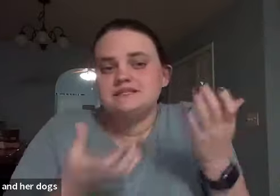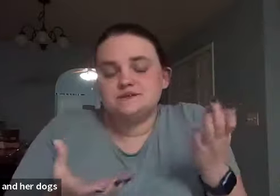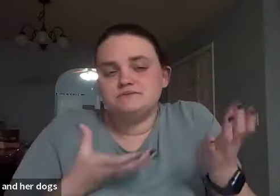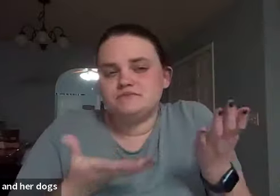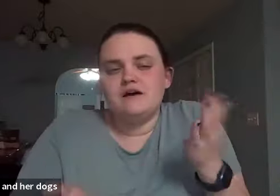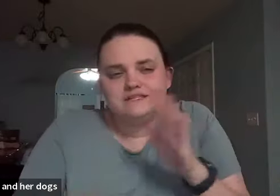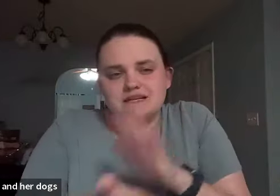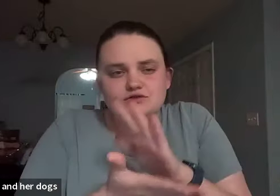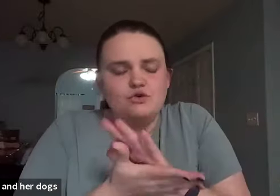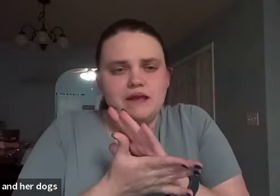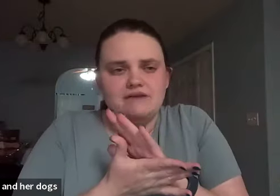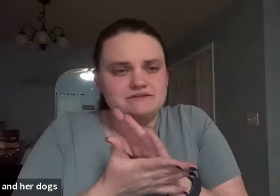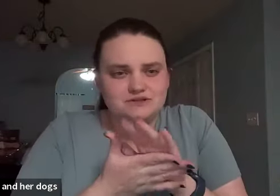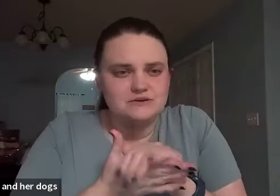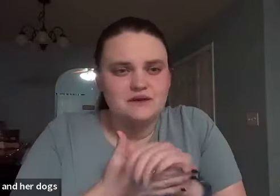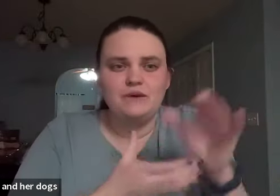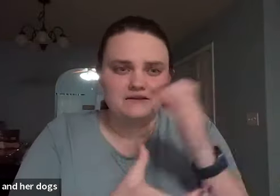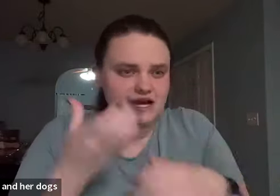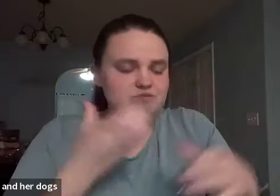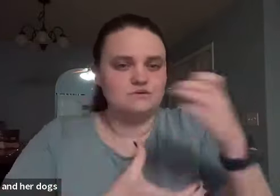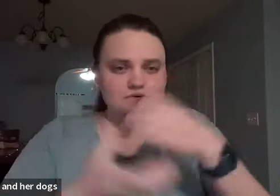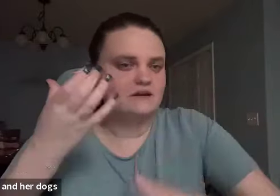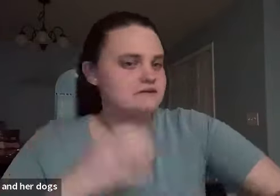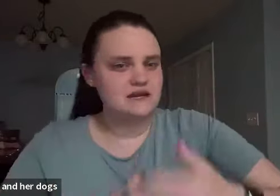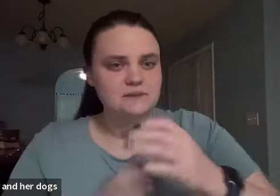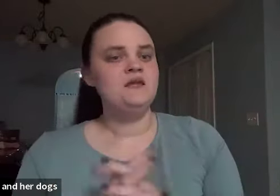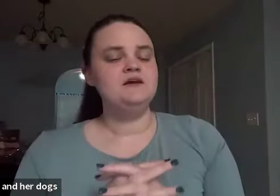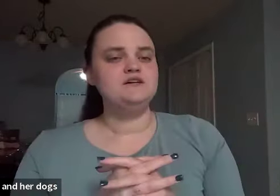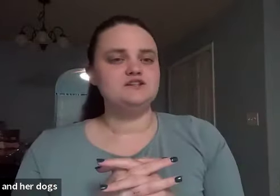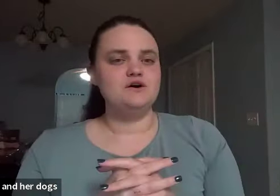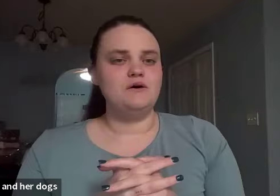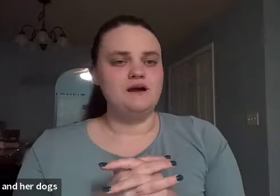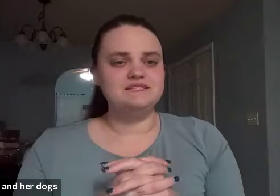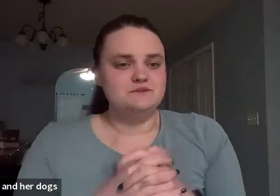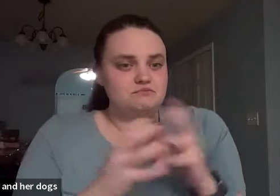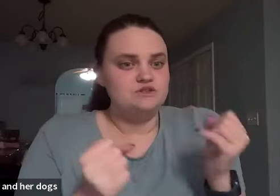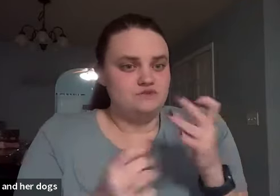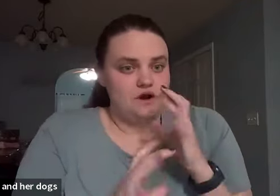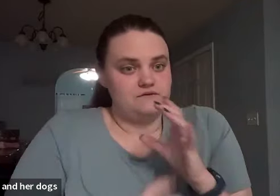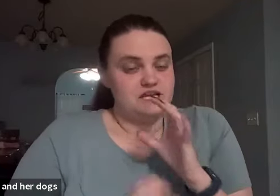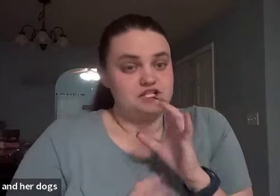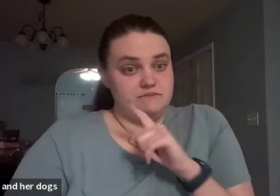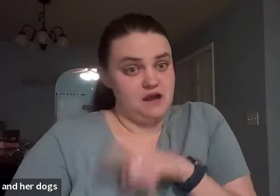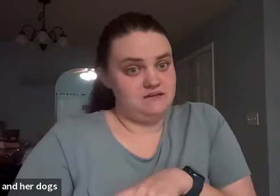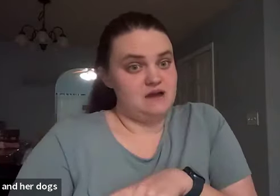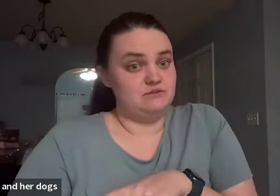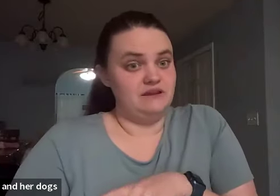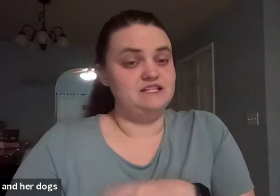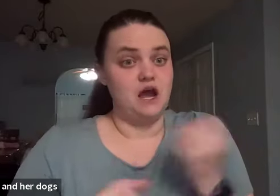least obviously at school, we have a different sort of thing. We have times, we rotate all the time. So a lot of times, most of our conversations about time are related to how